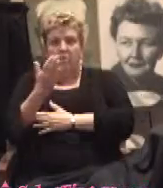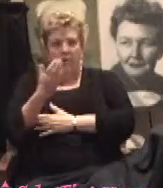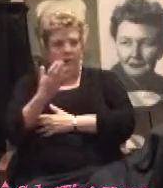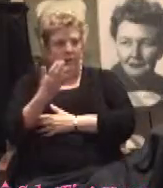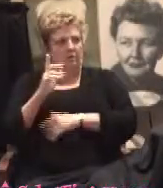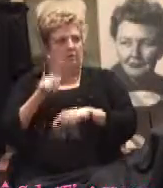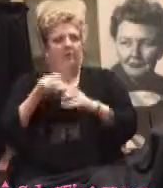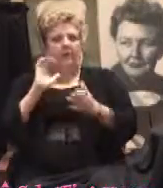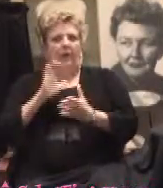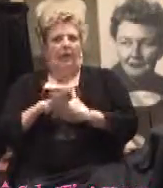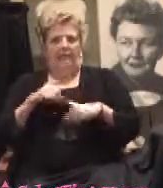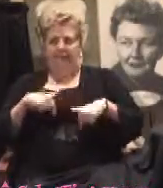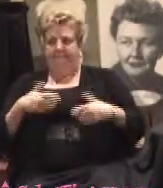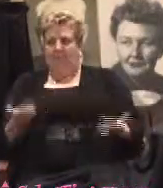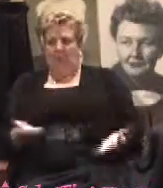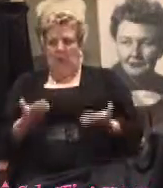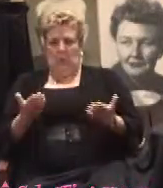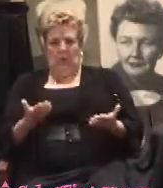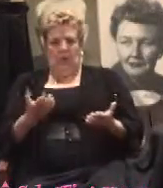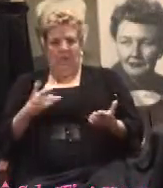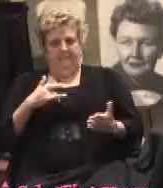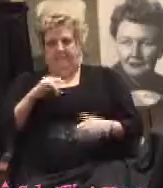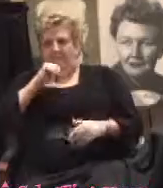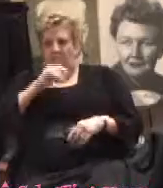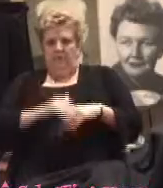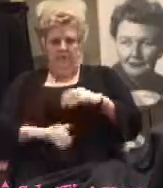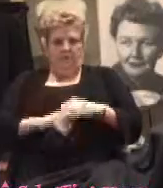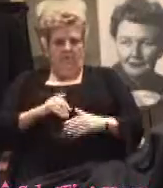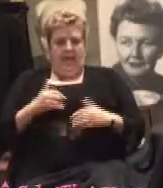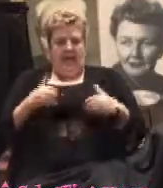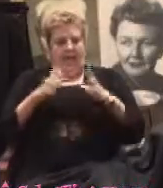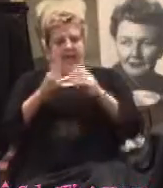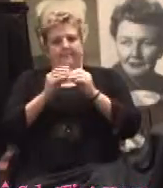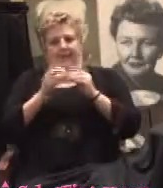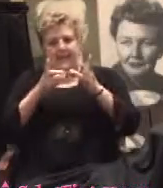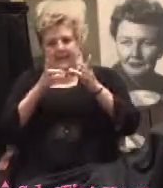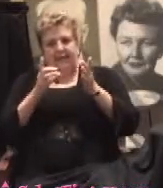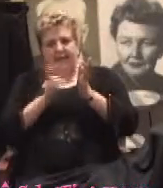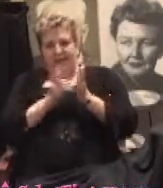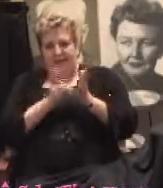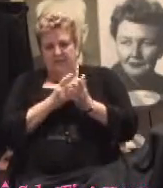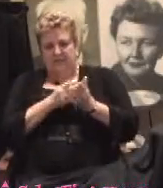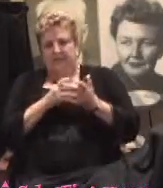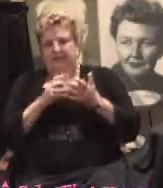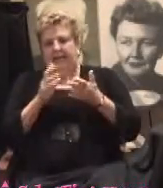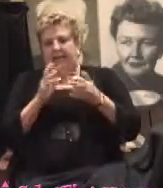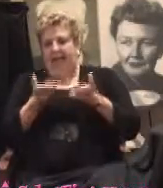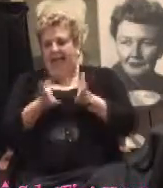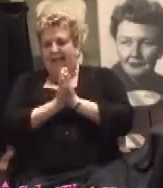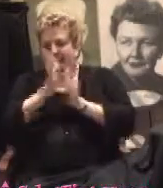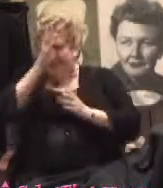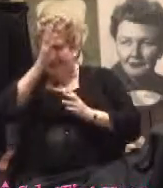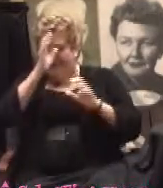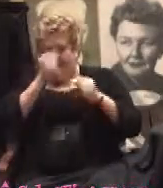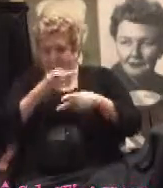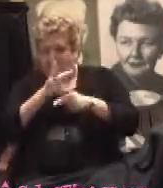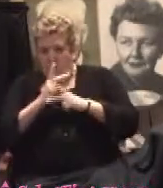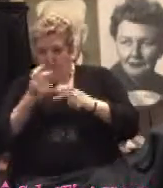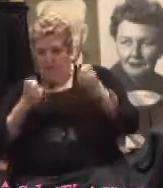up. And I was uncomfortable, and I had a meeting directory, and I asked my dad if I could borrow the car to go to the attitude adjustment meeting. It's at 7 a.m. and it's not